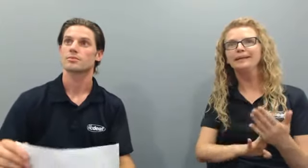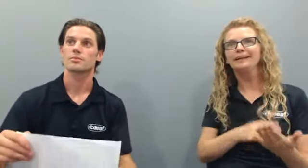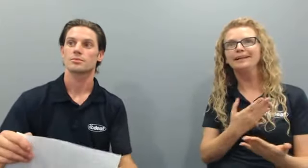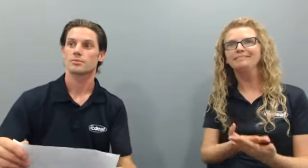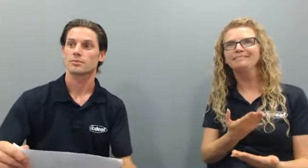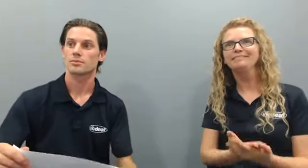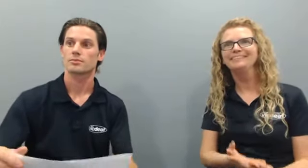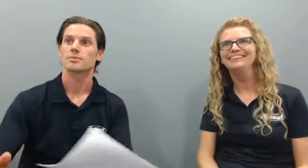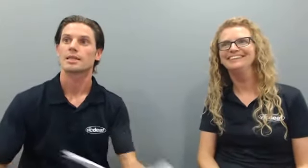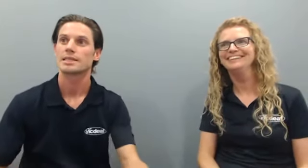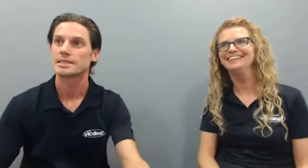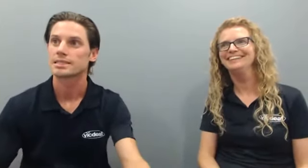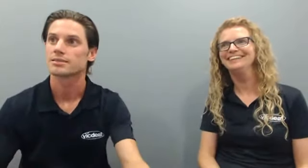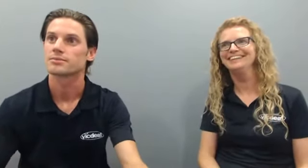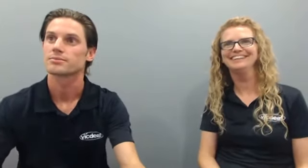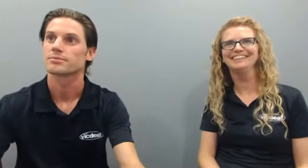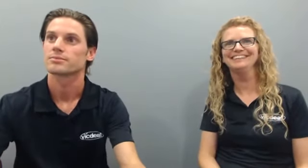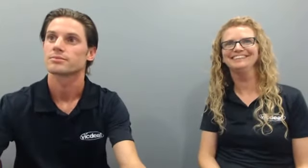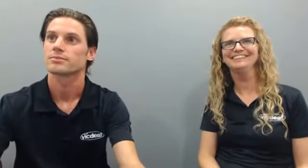I think we've got 1 minute left of tonight's session.